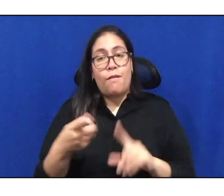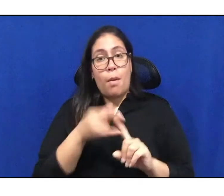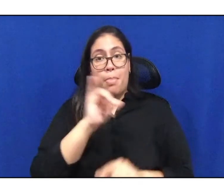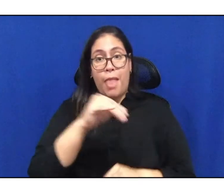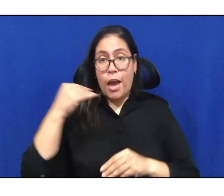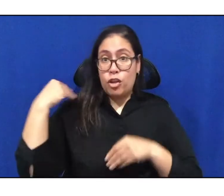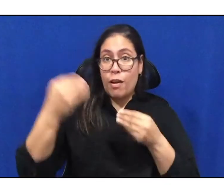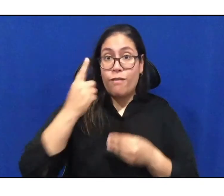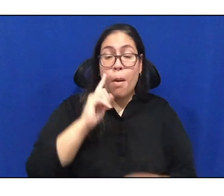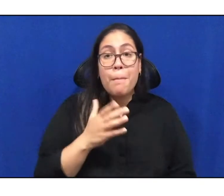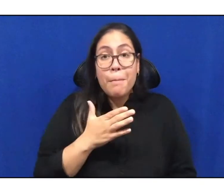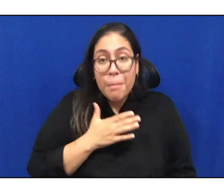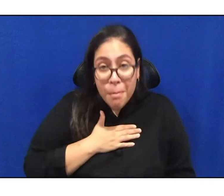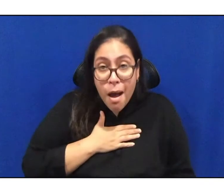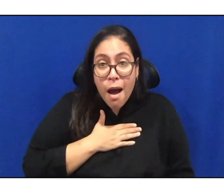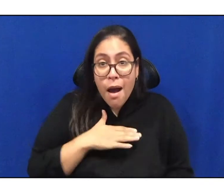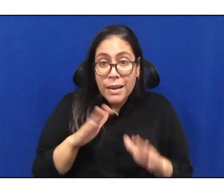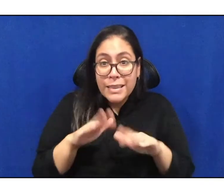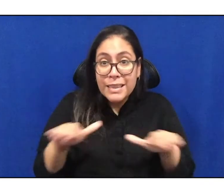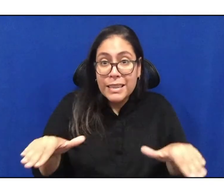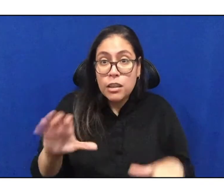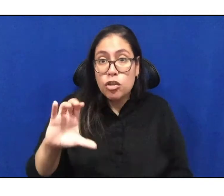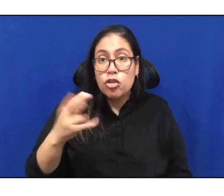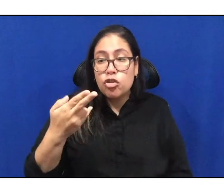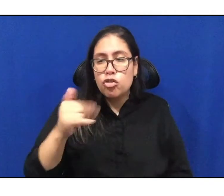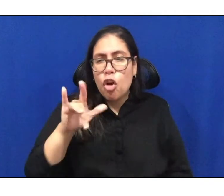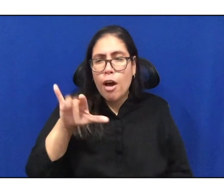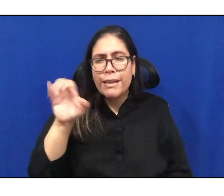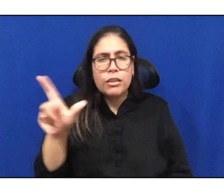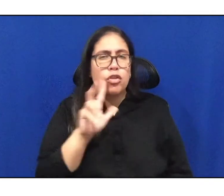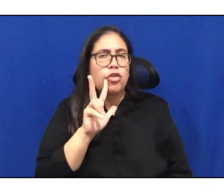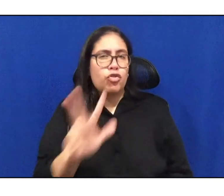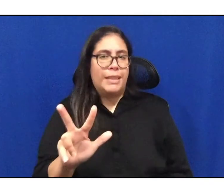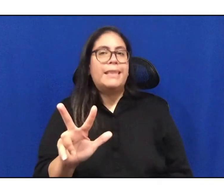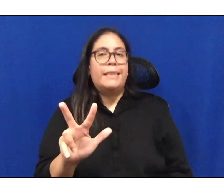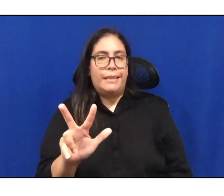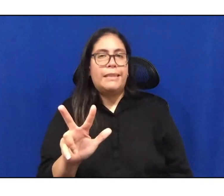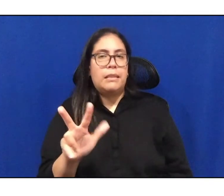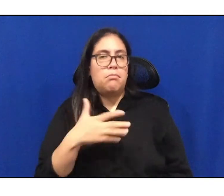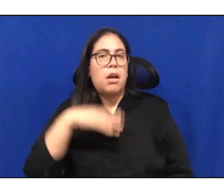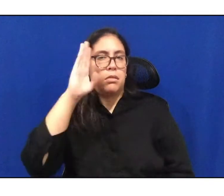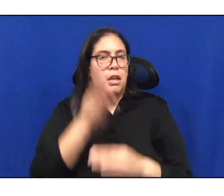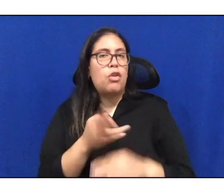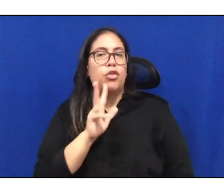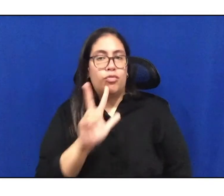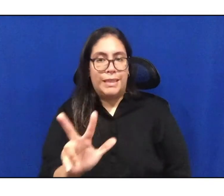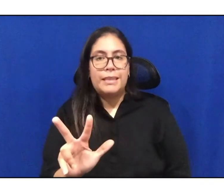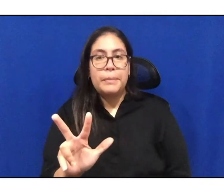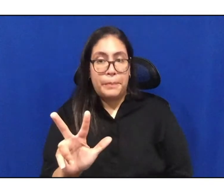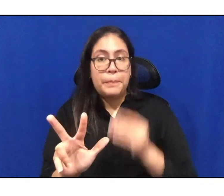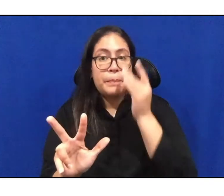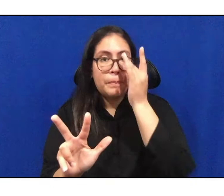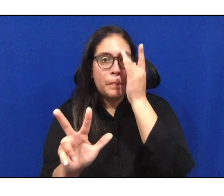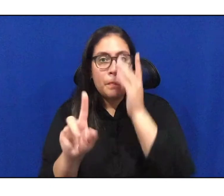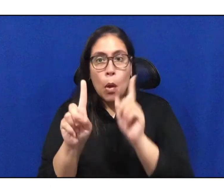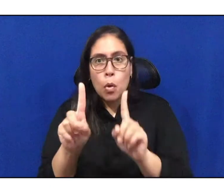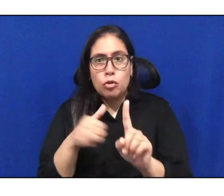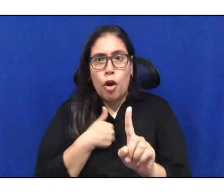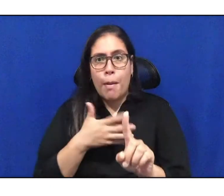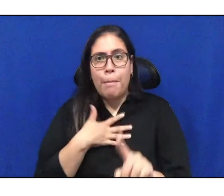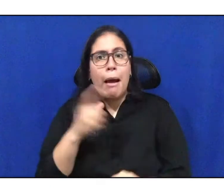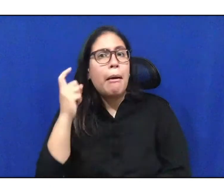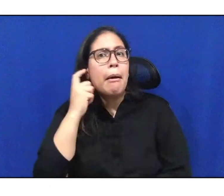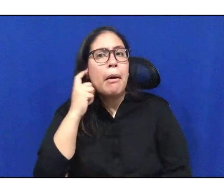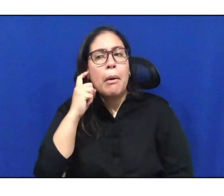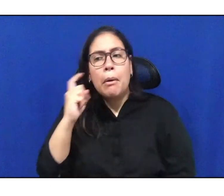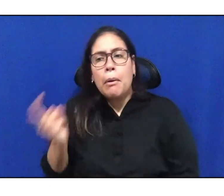kids, Charlie was 3. When can y'all hear me? My little earphone fell out, but I'm gonna assume y'all